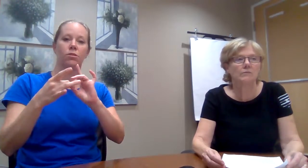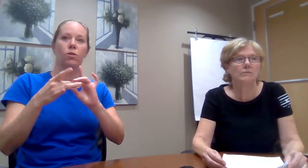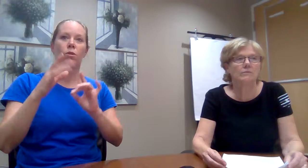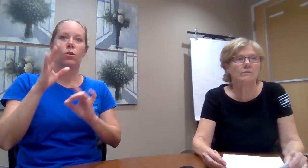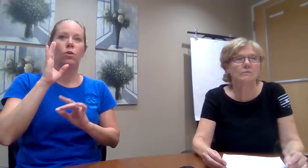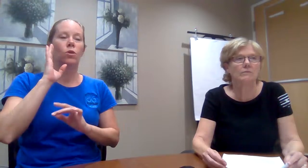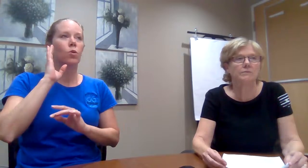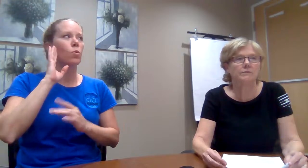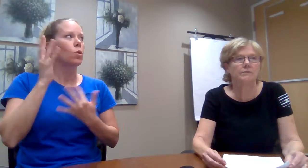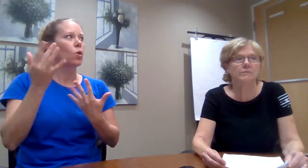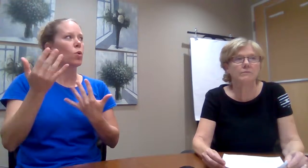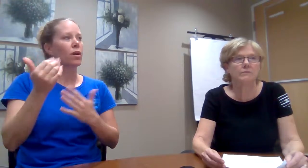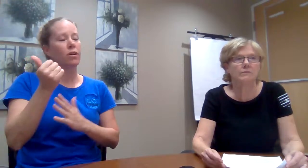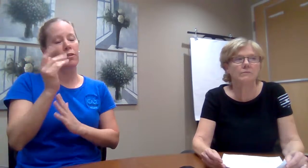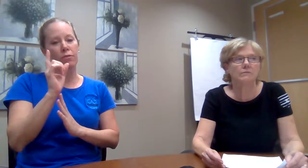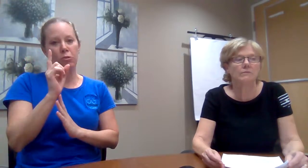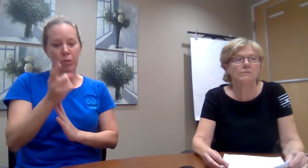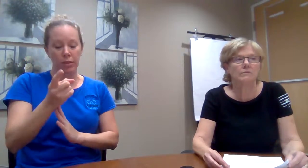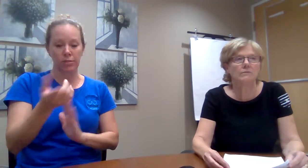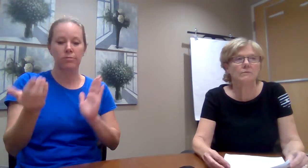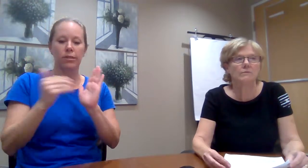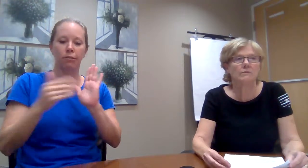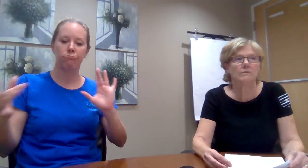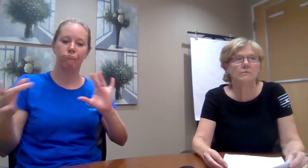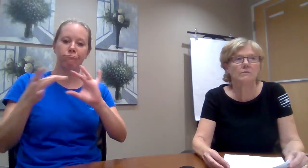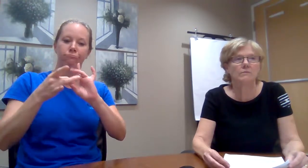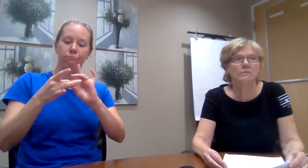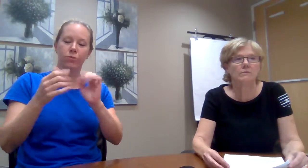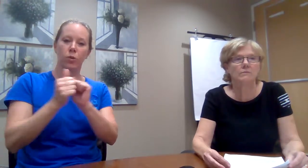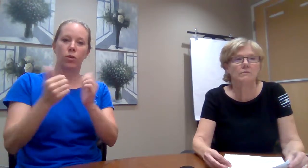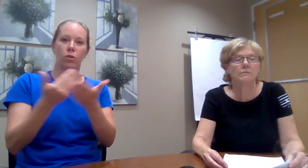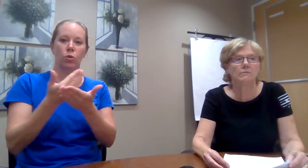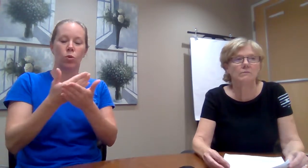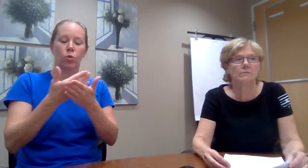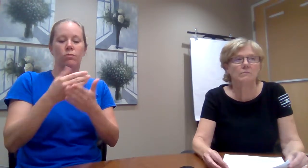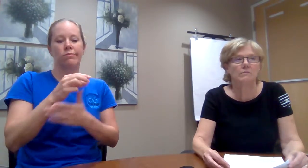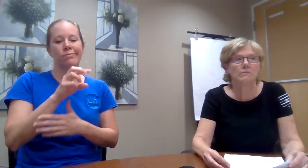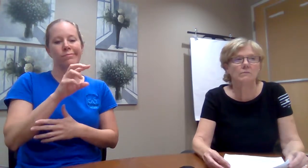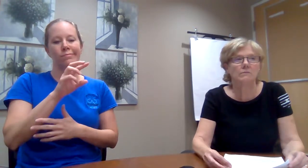to give folks a few minutes to get reconnected with the new link.